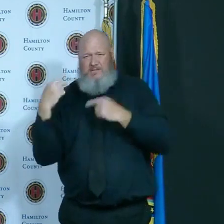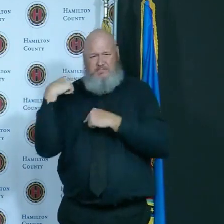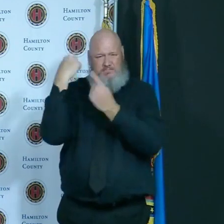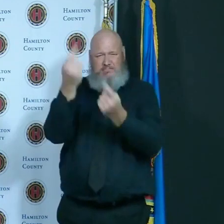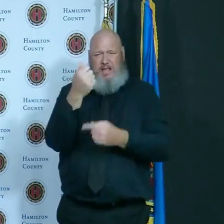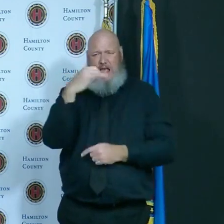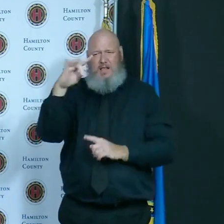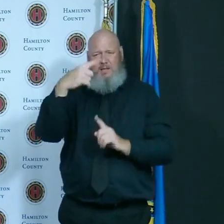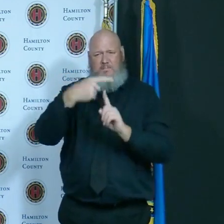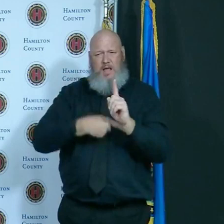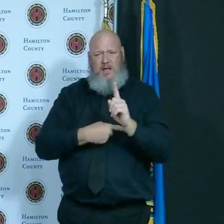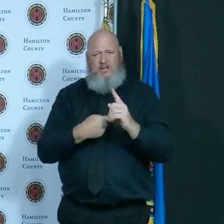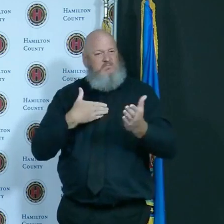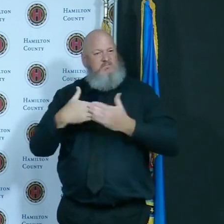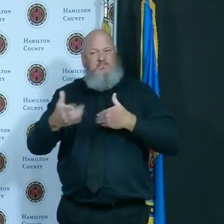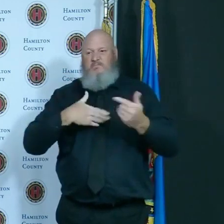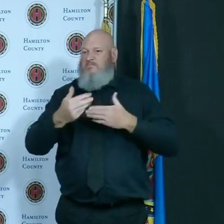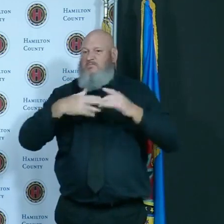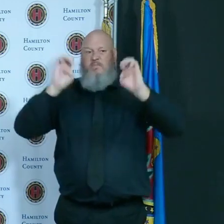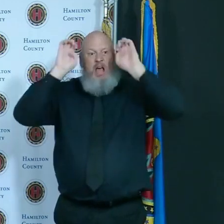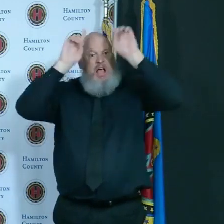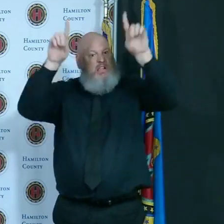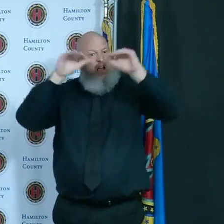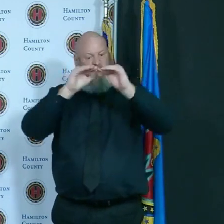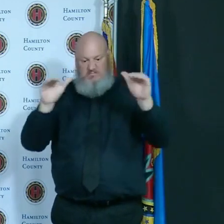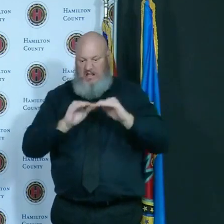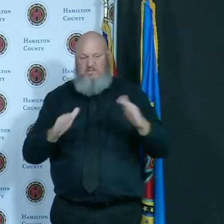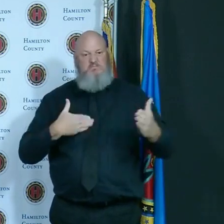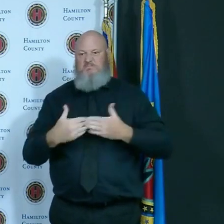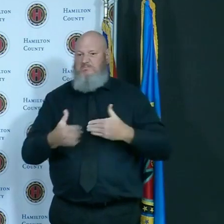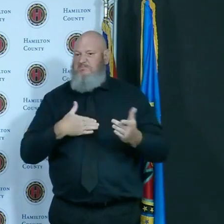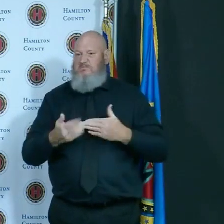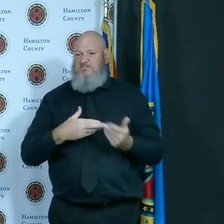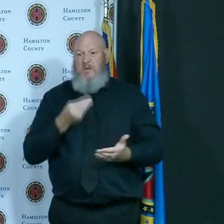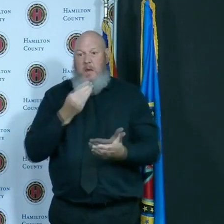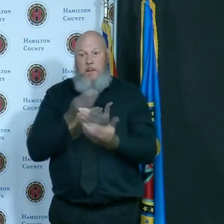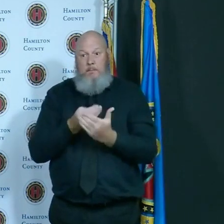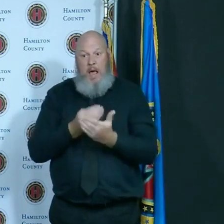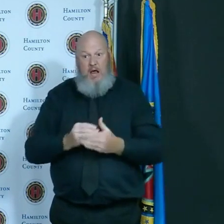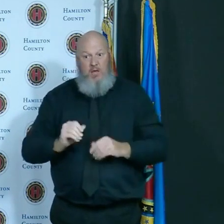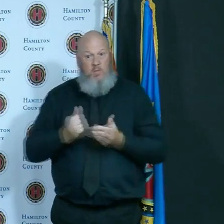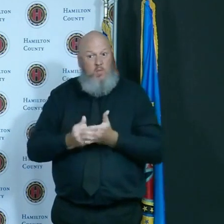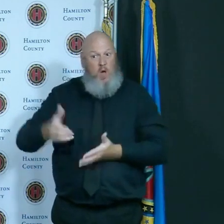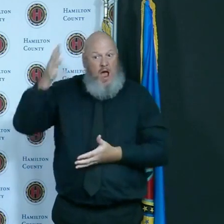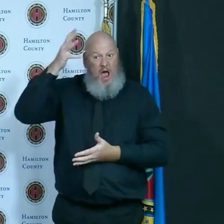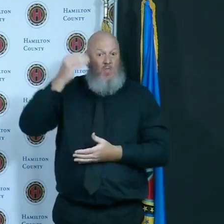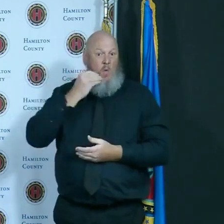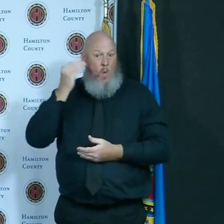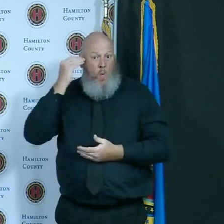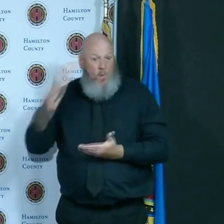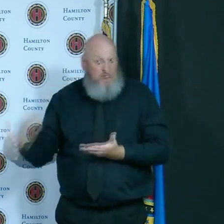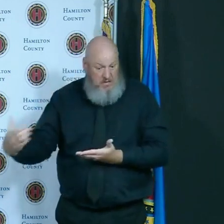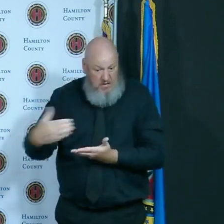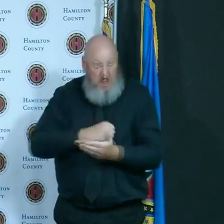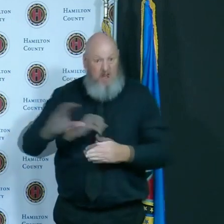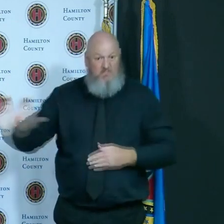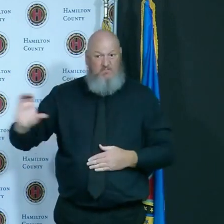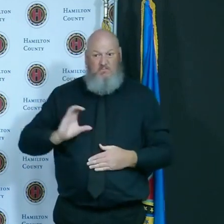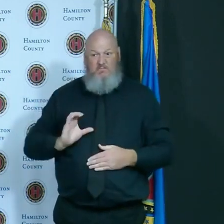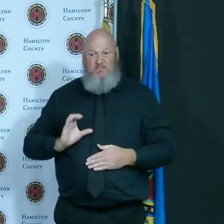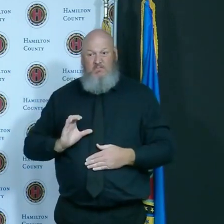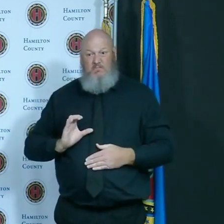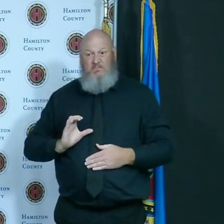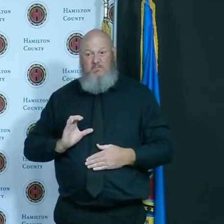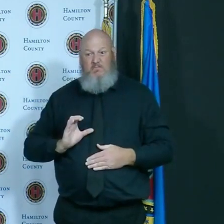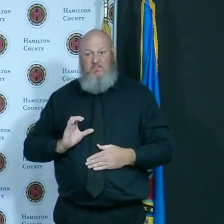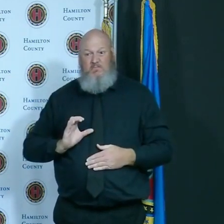your educational or socioeconomic status, race is the factor that